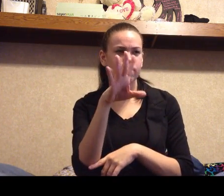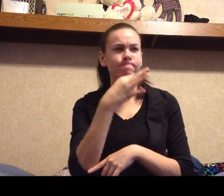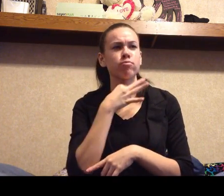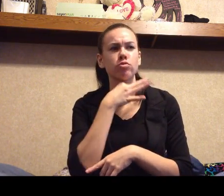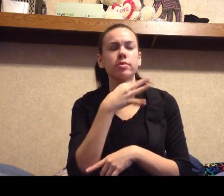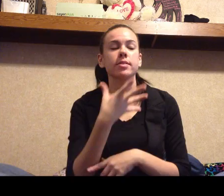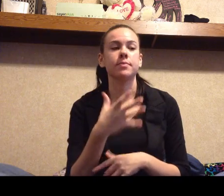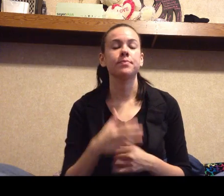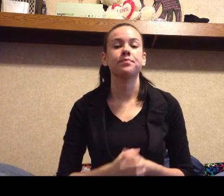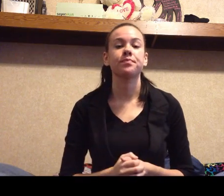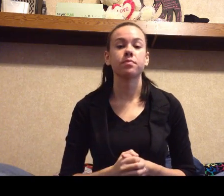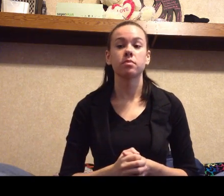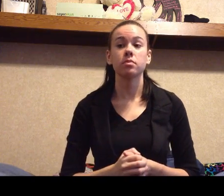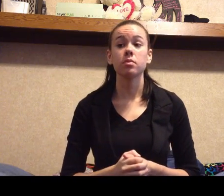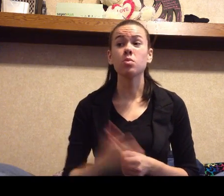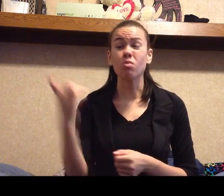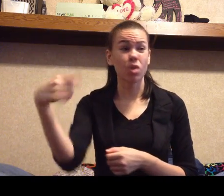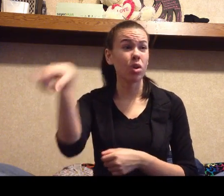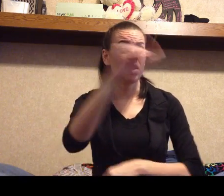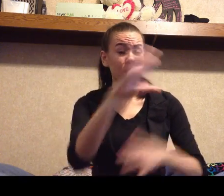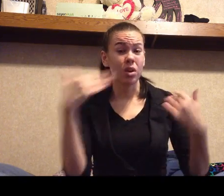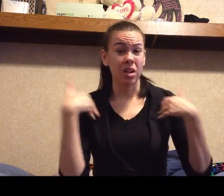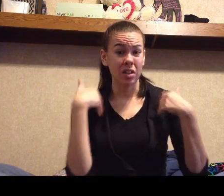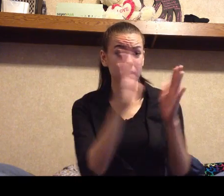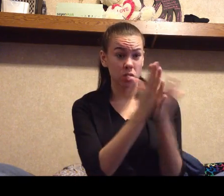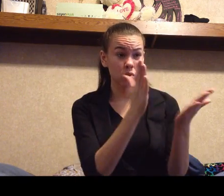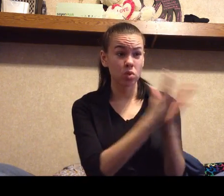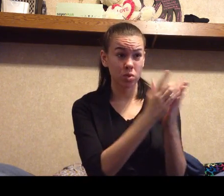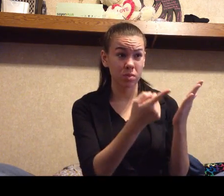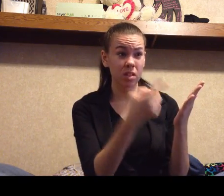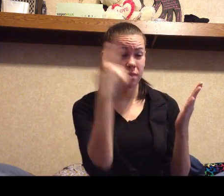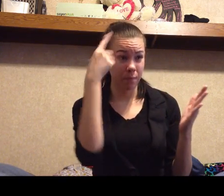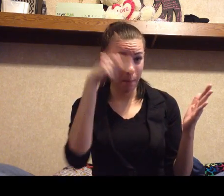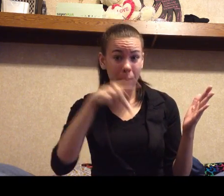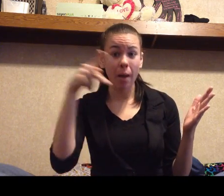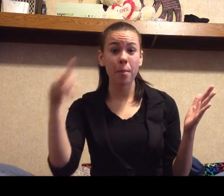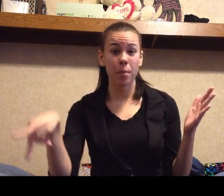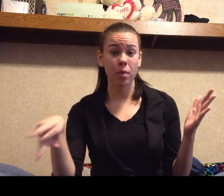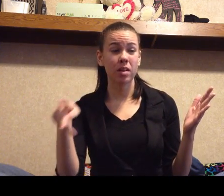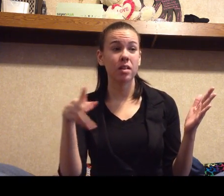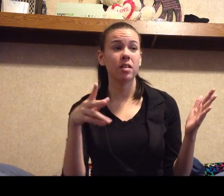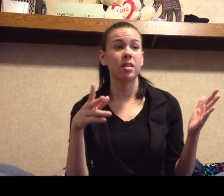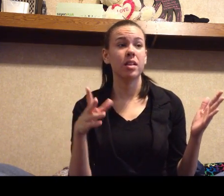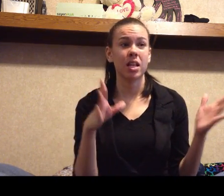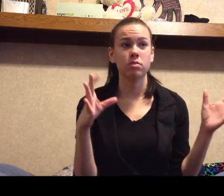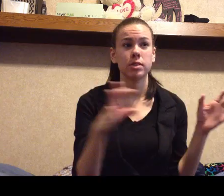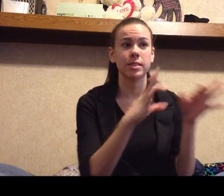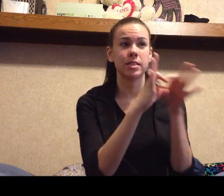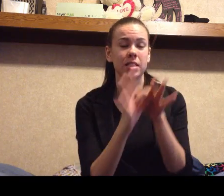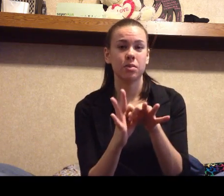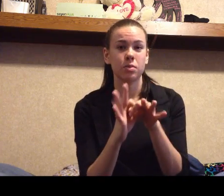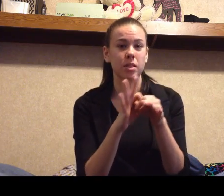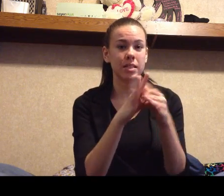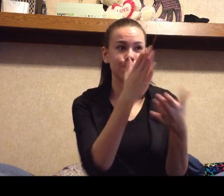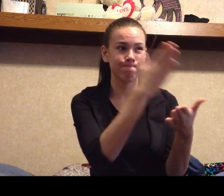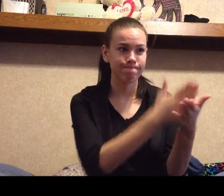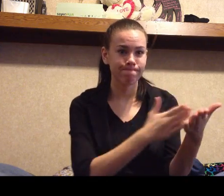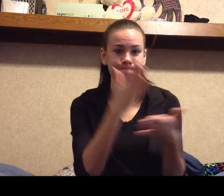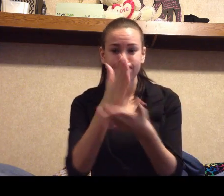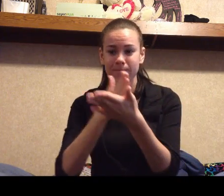that contains PowerPoint slide notes that coincide with each of the three sections that we will be focusing on today.